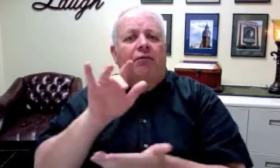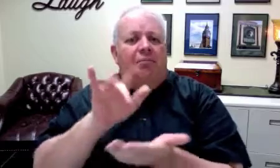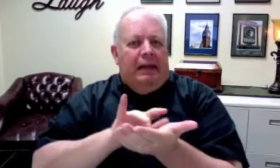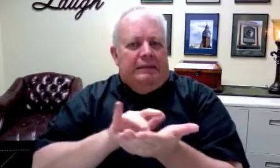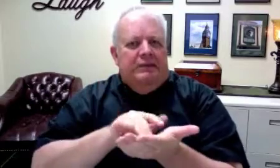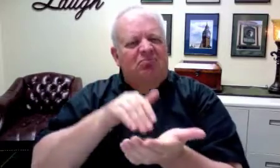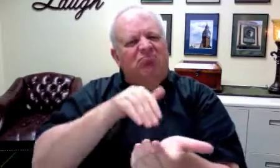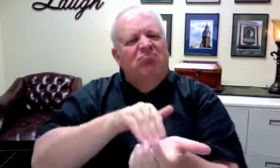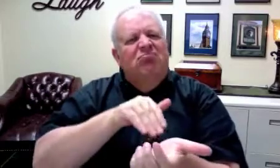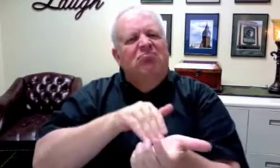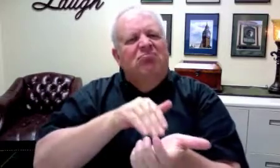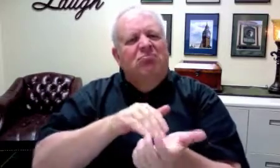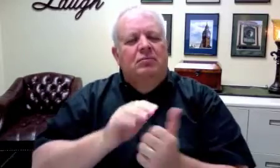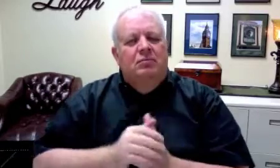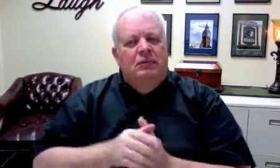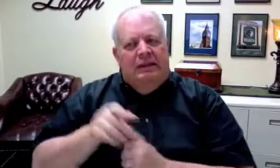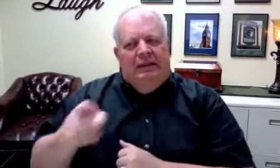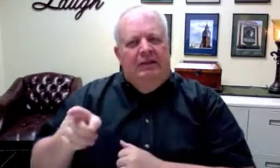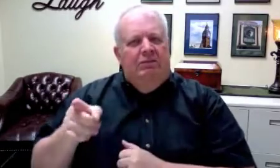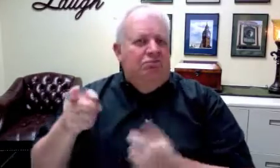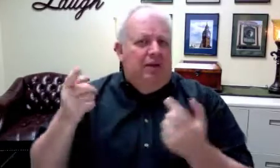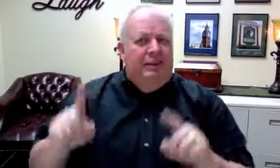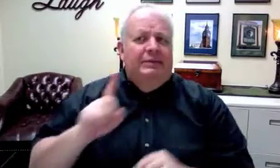He happens to be a deaf physician.